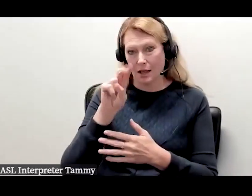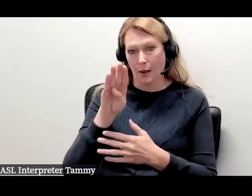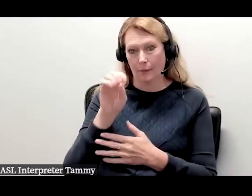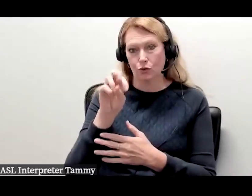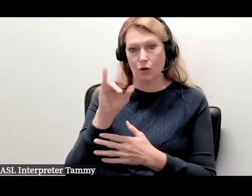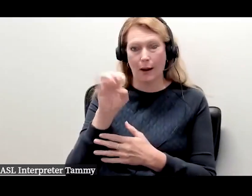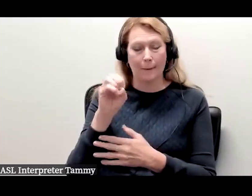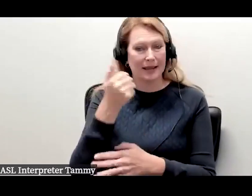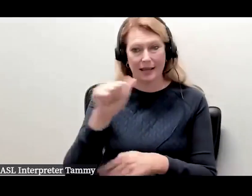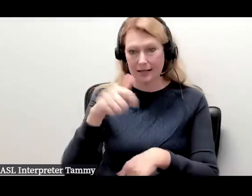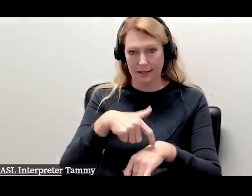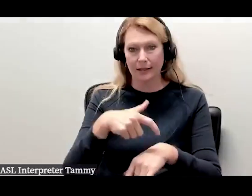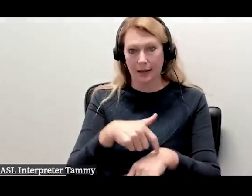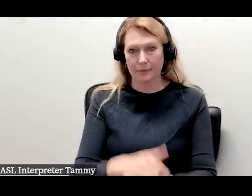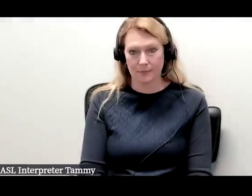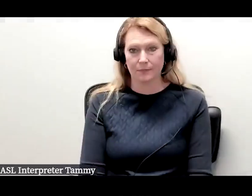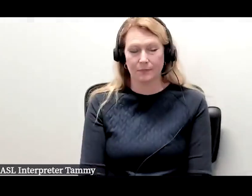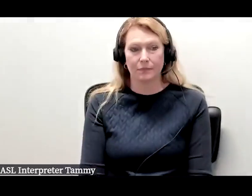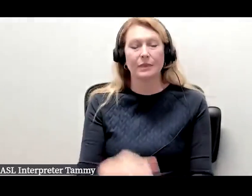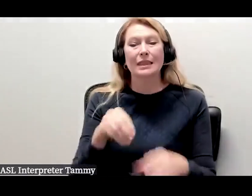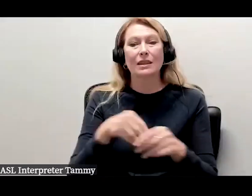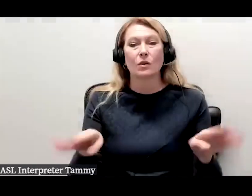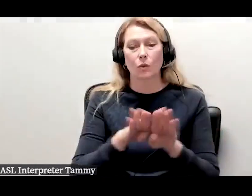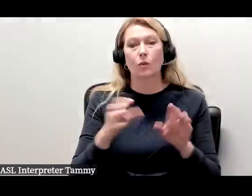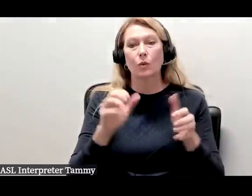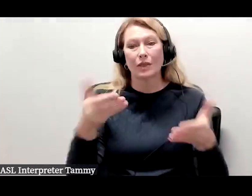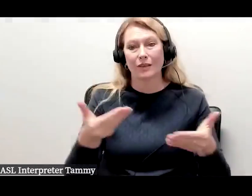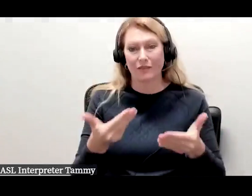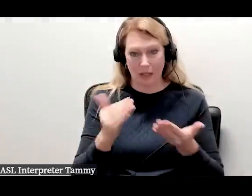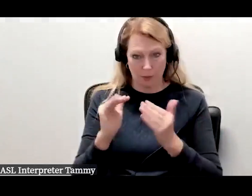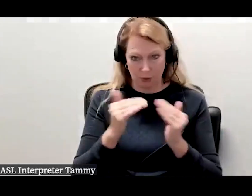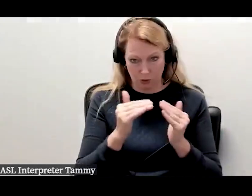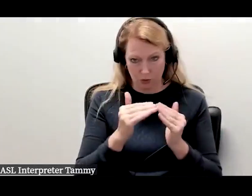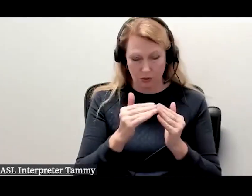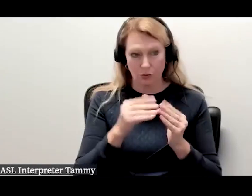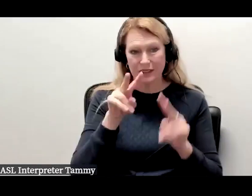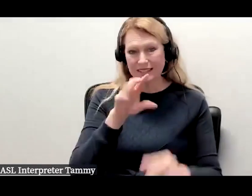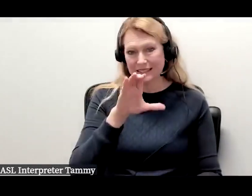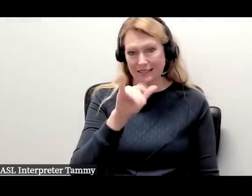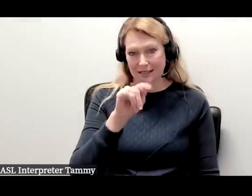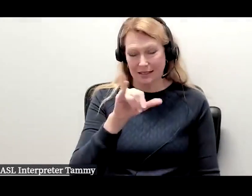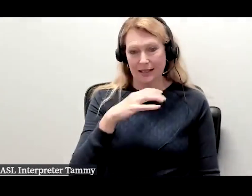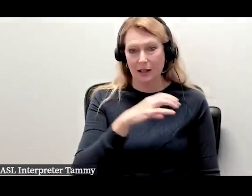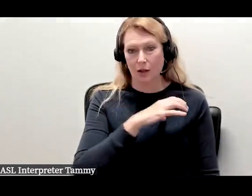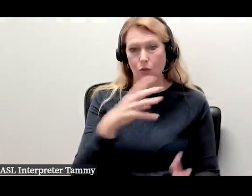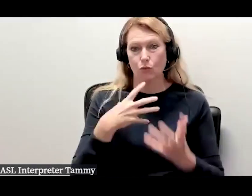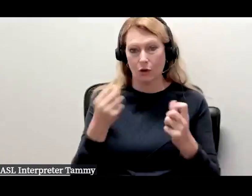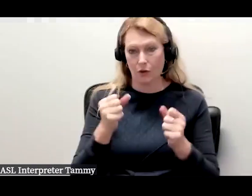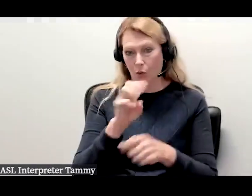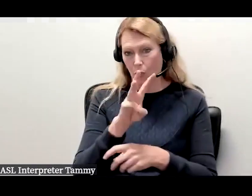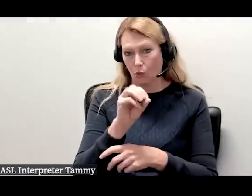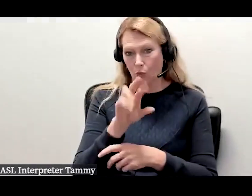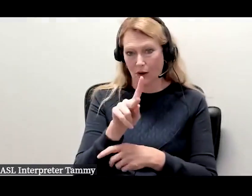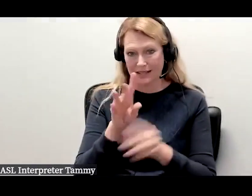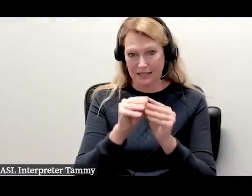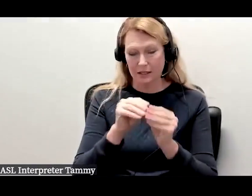time. And in closing, I'd like to invite the community to tune into the City Council Recovery Work Session on